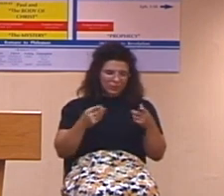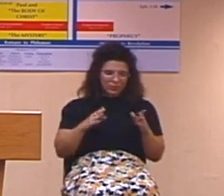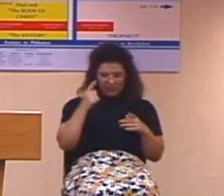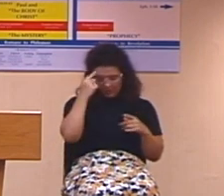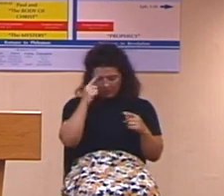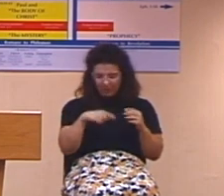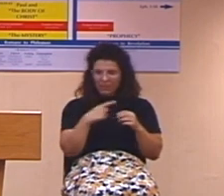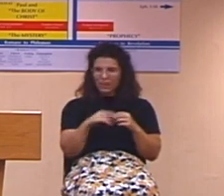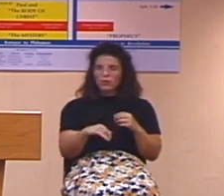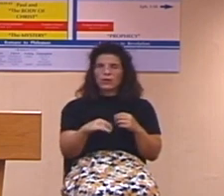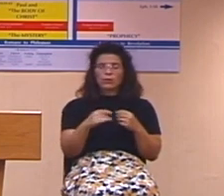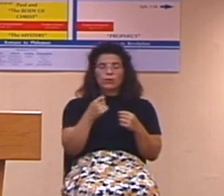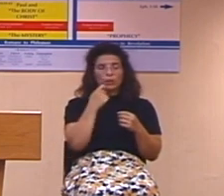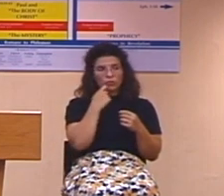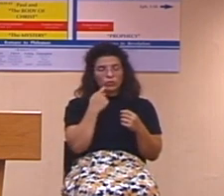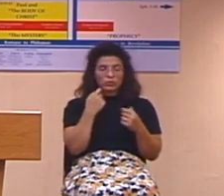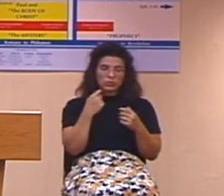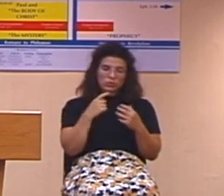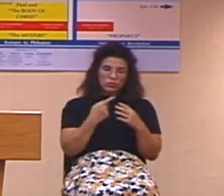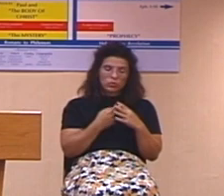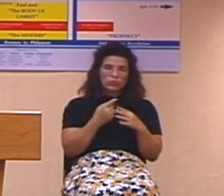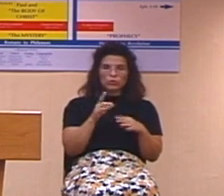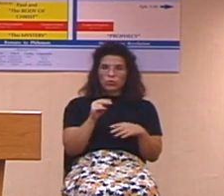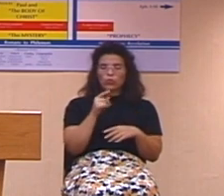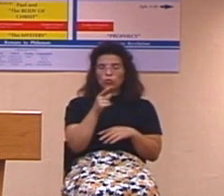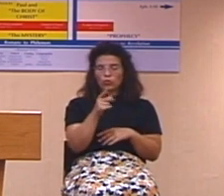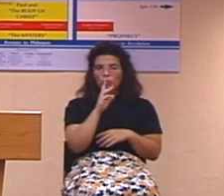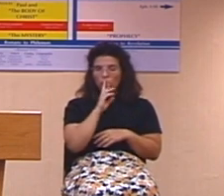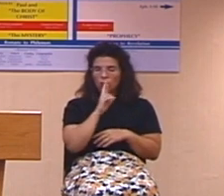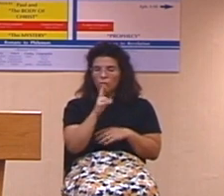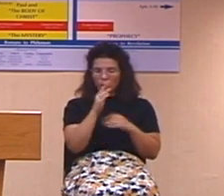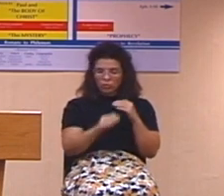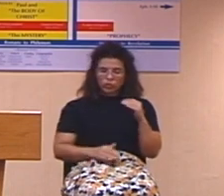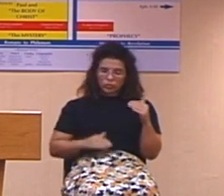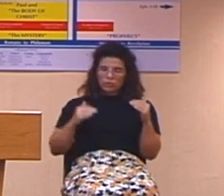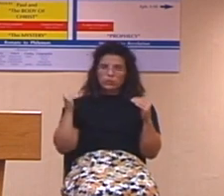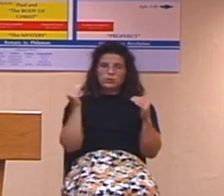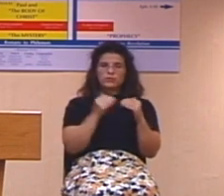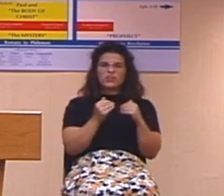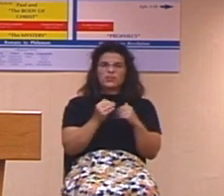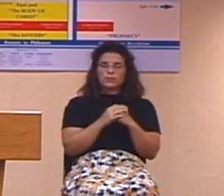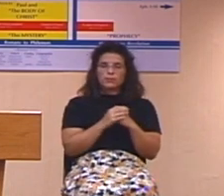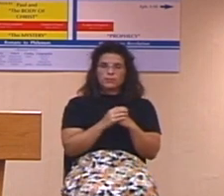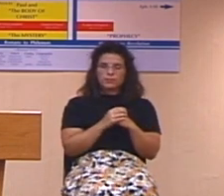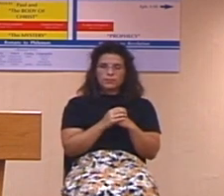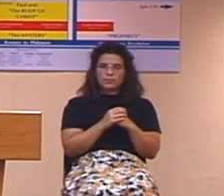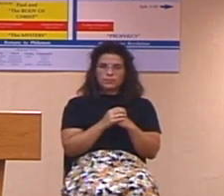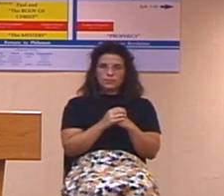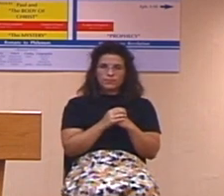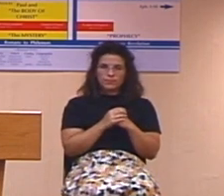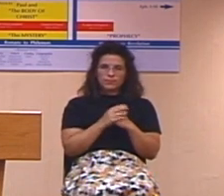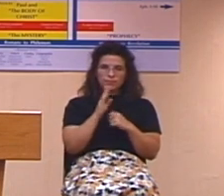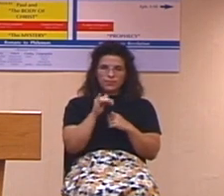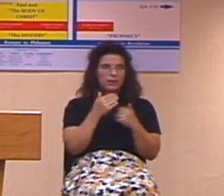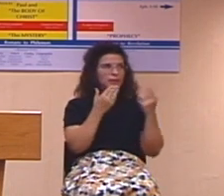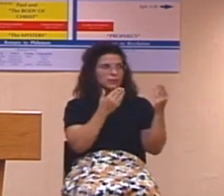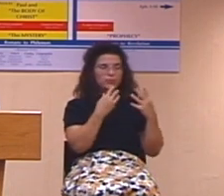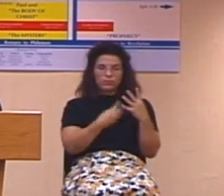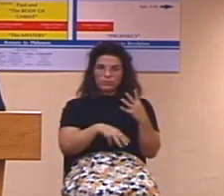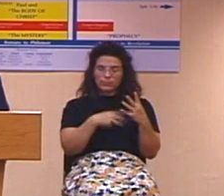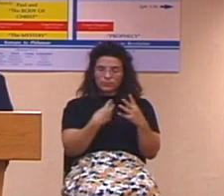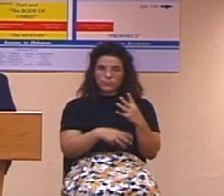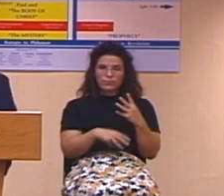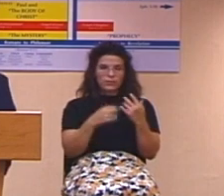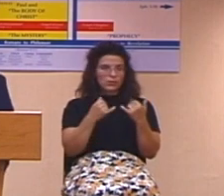think about it. Well, I just want to work in them. No, you are justified by His blood.